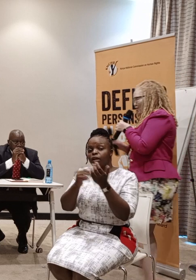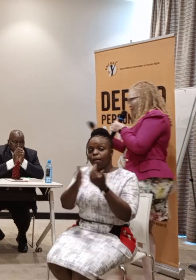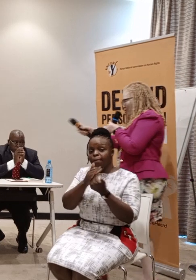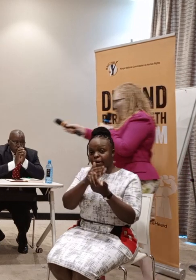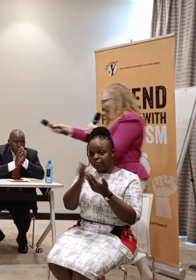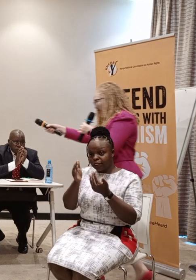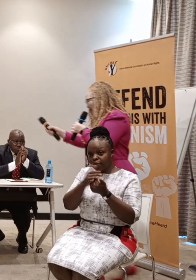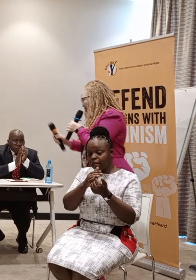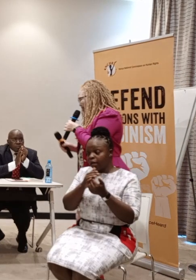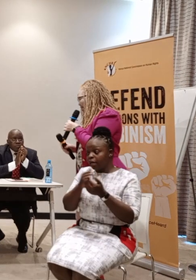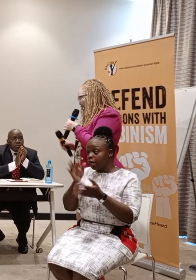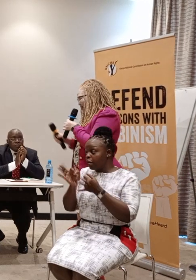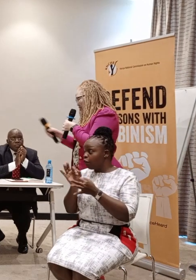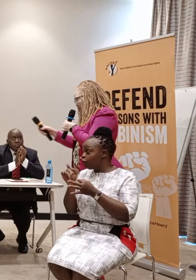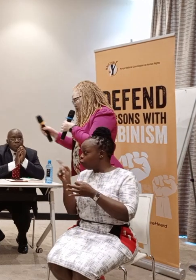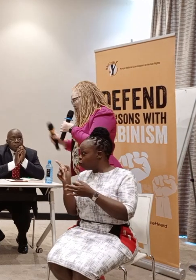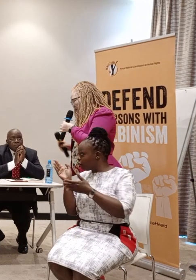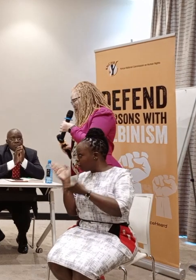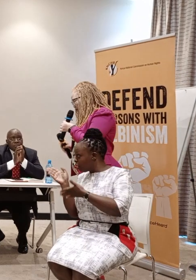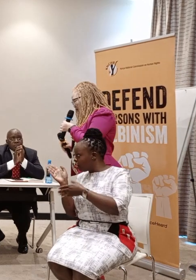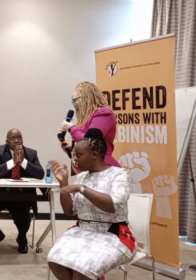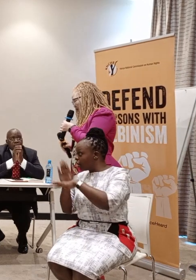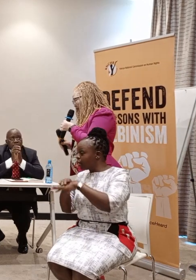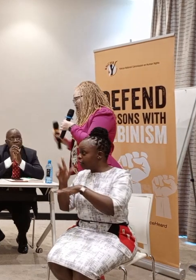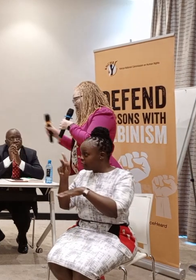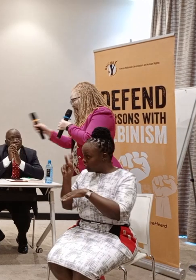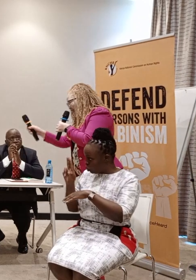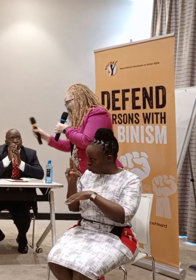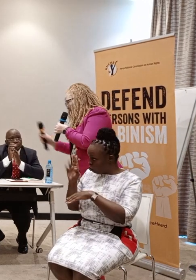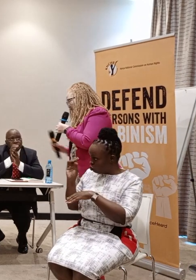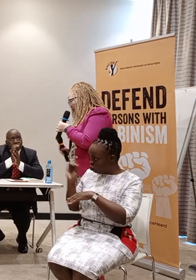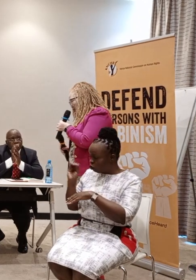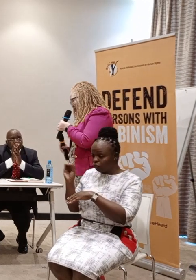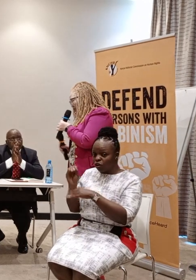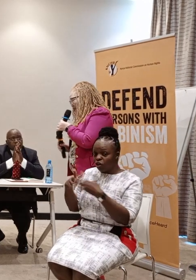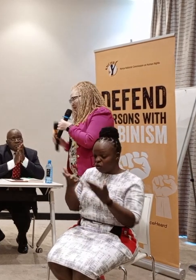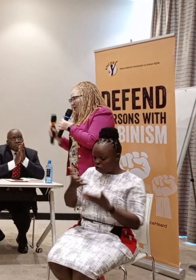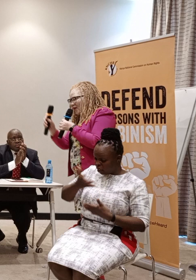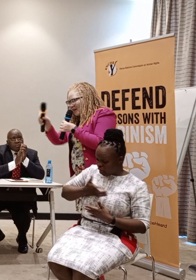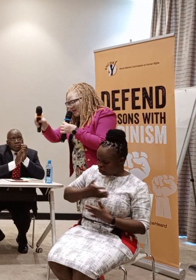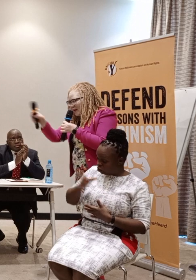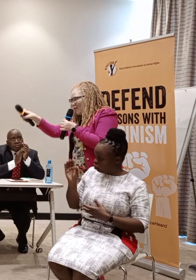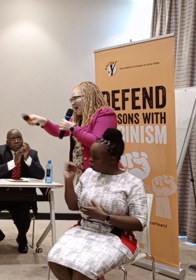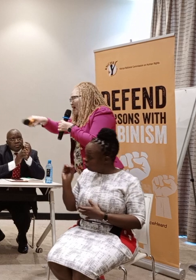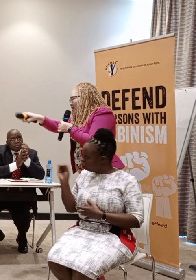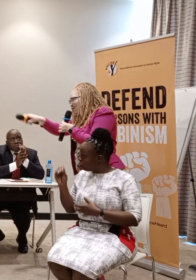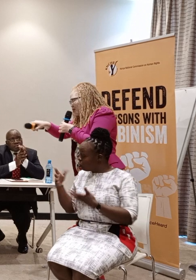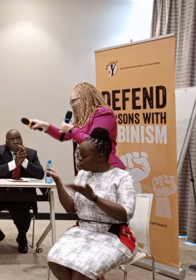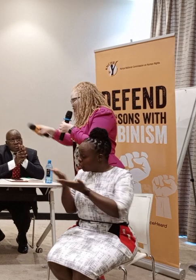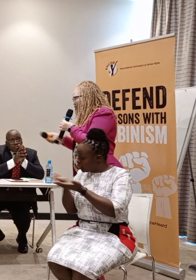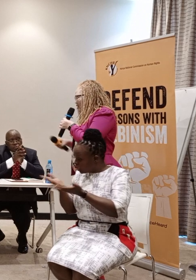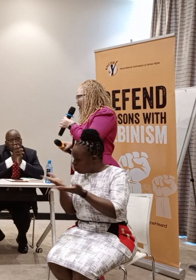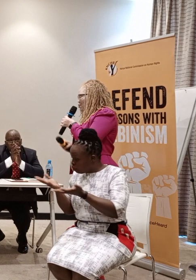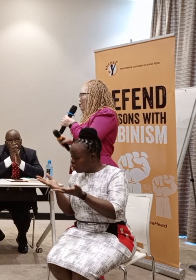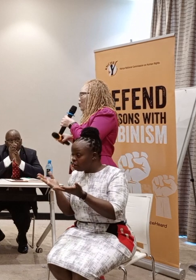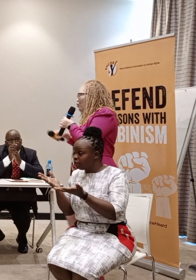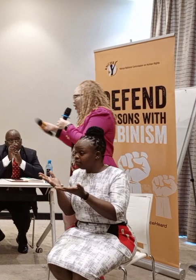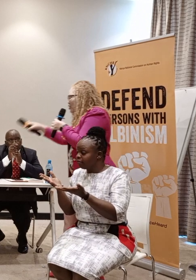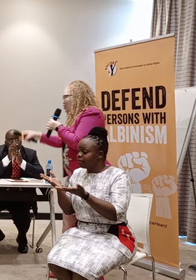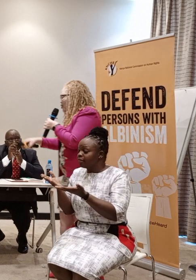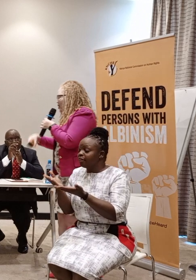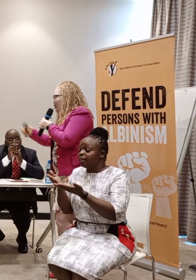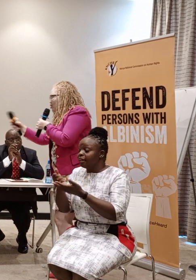Because if you are never there at KU or at the council or somewhere else positioned that